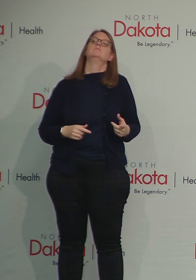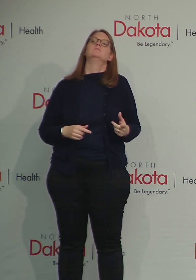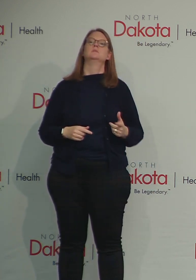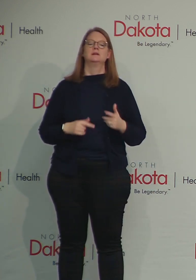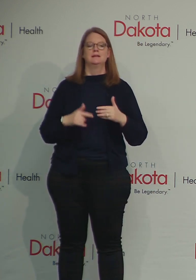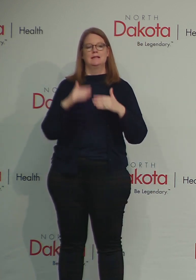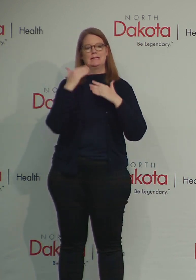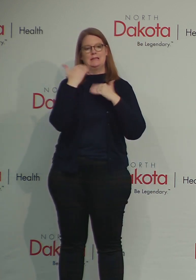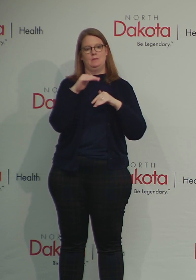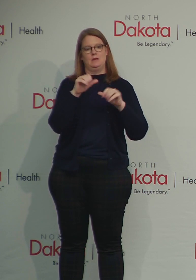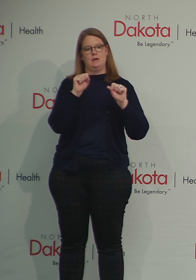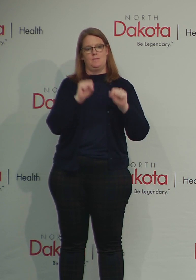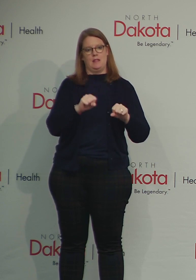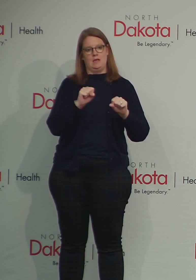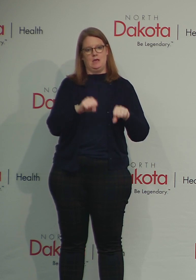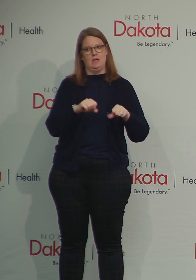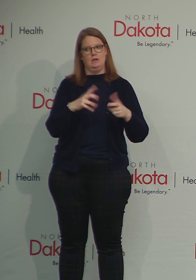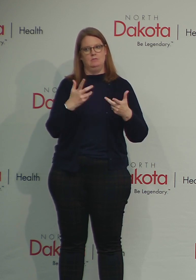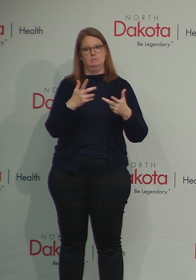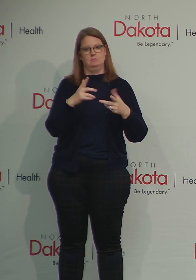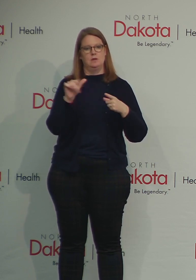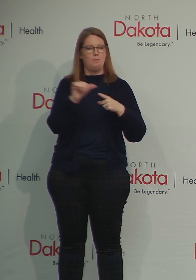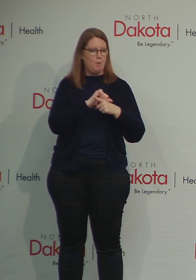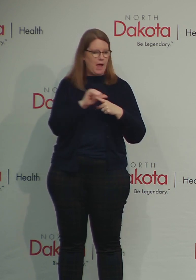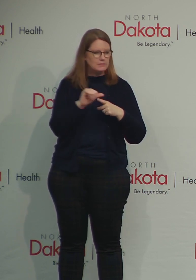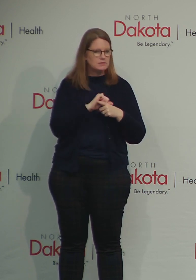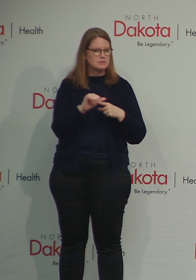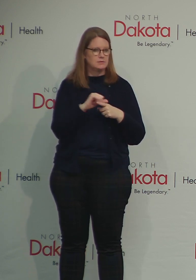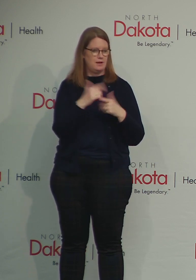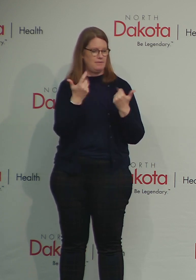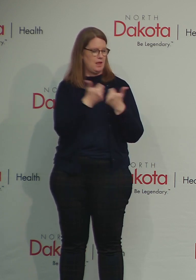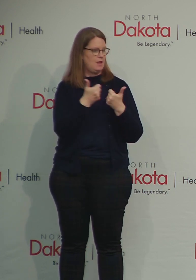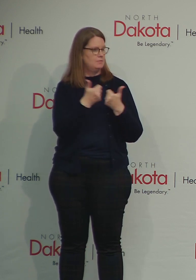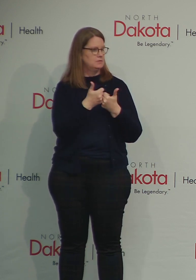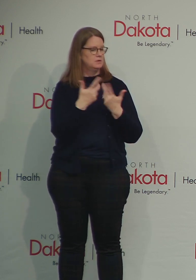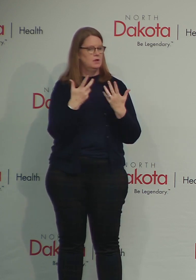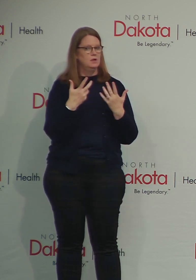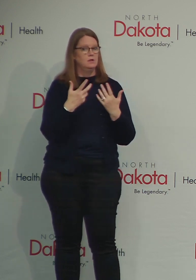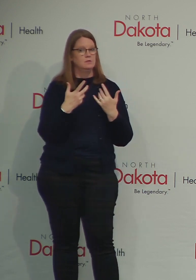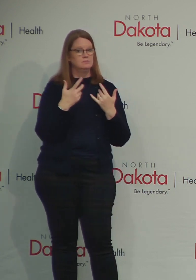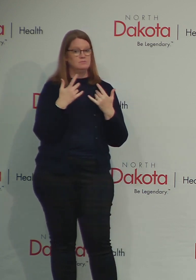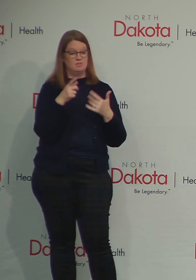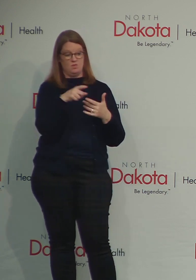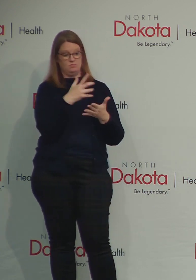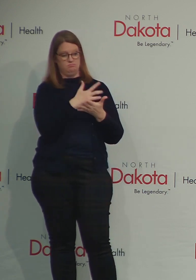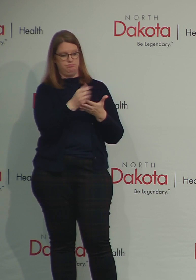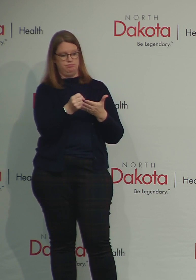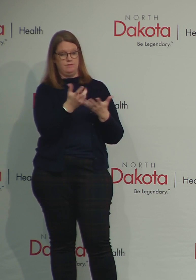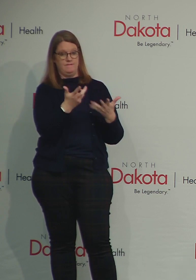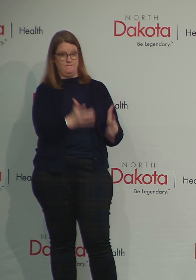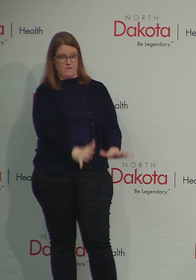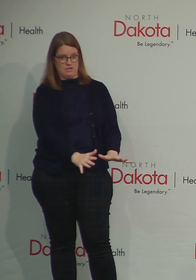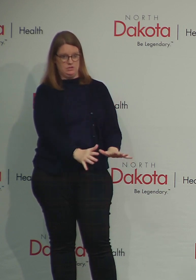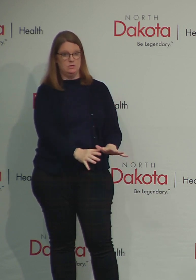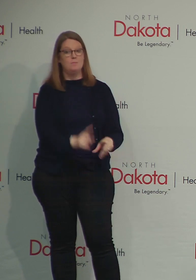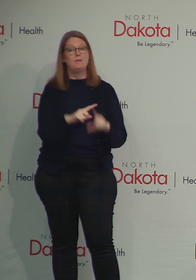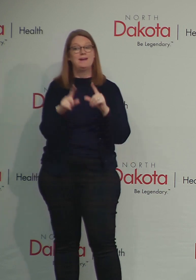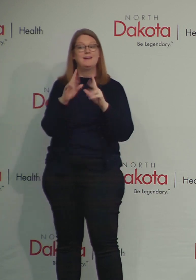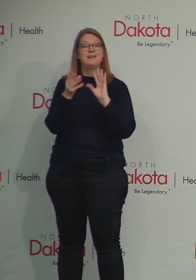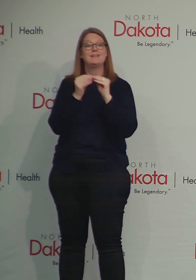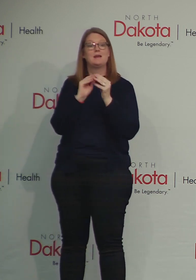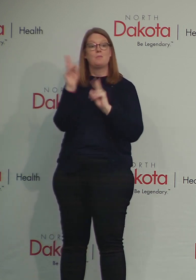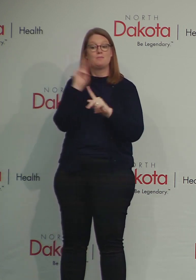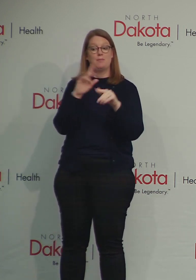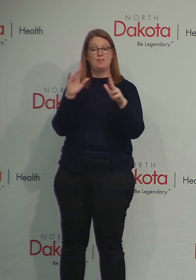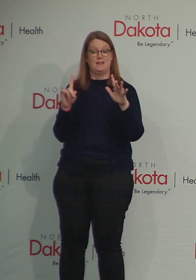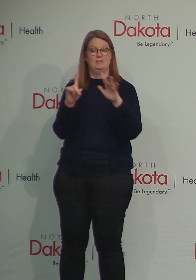limited their ability to practice and hold games. Now that those are expiring, the capacity limits